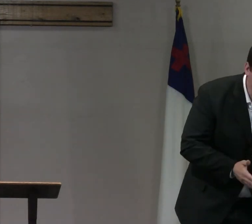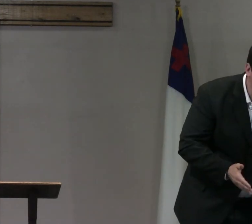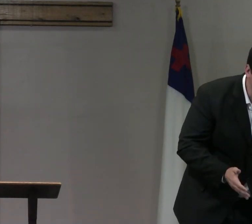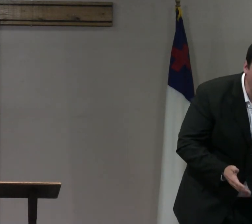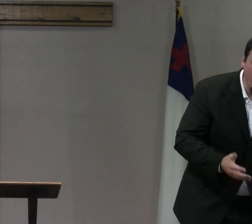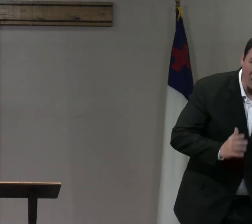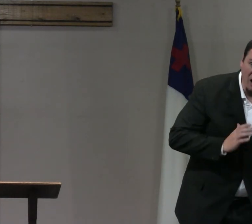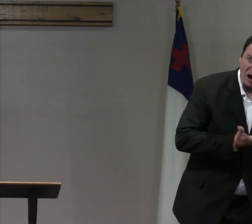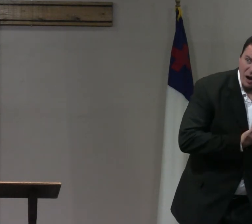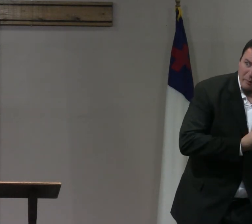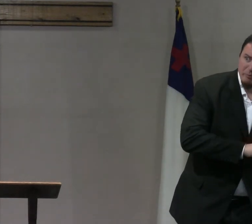We are leaders.